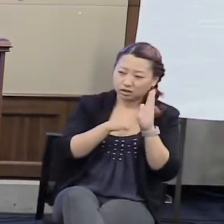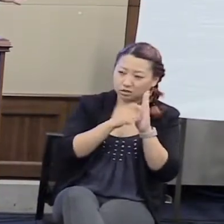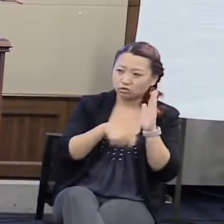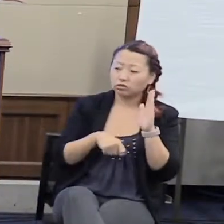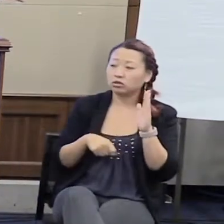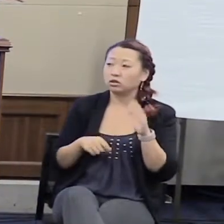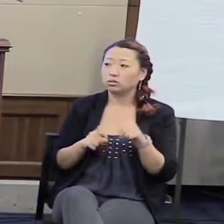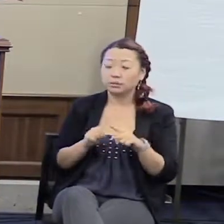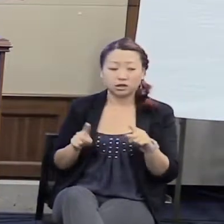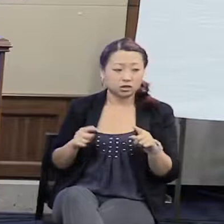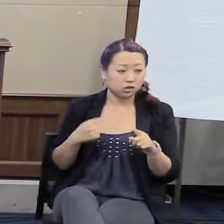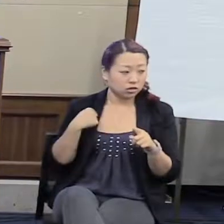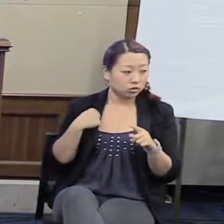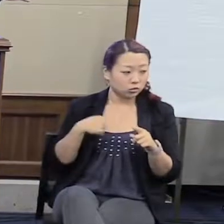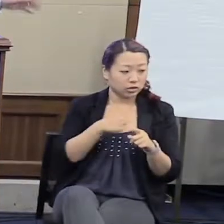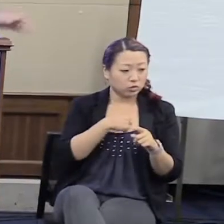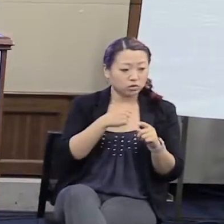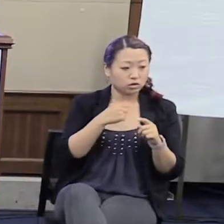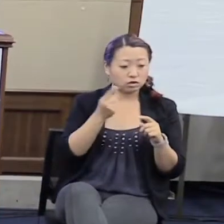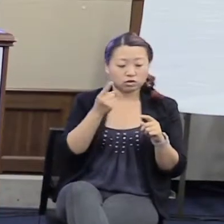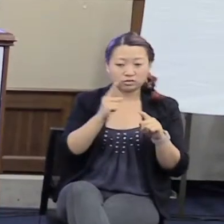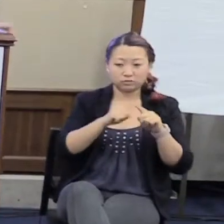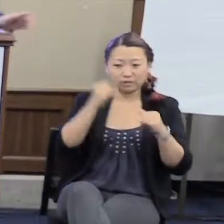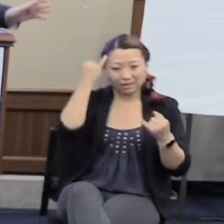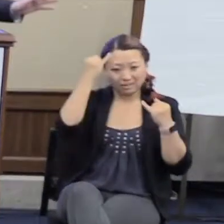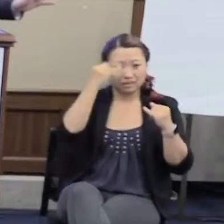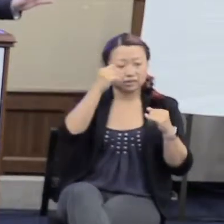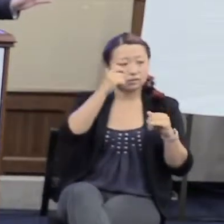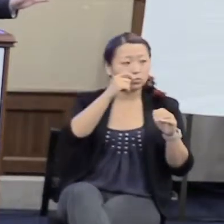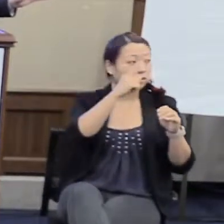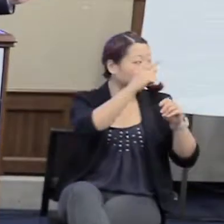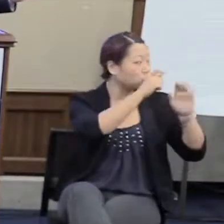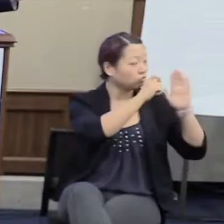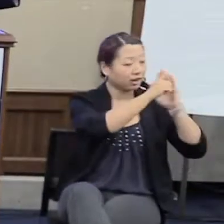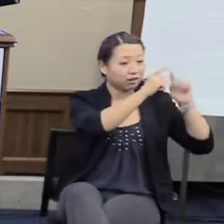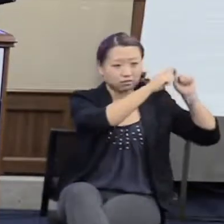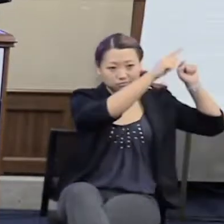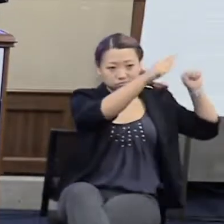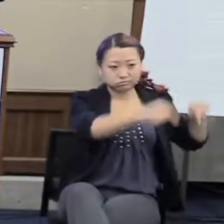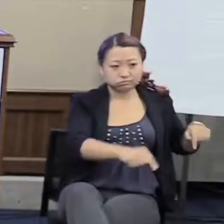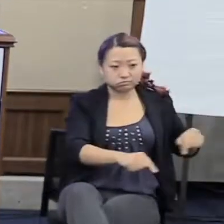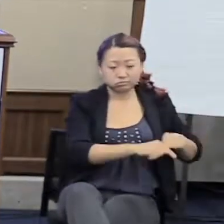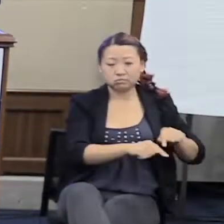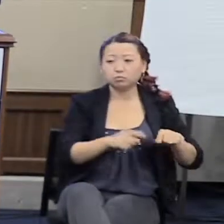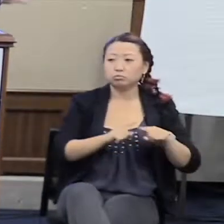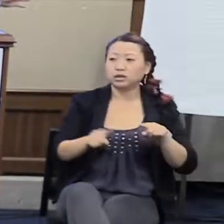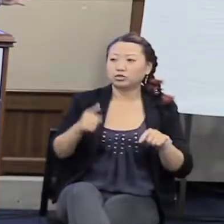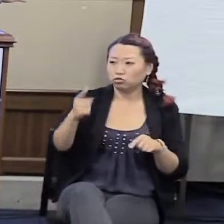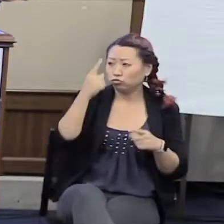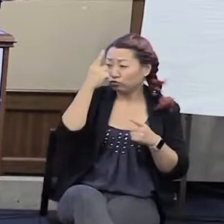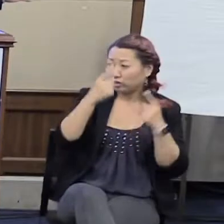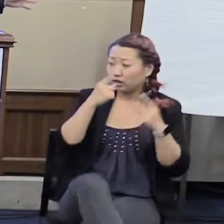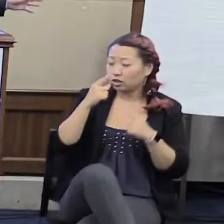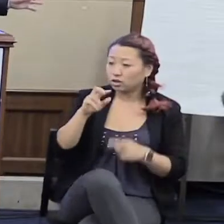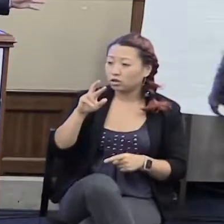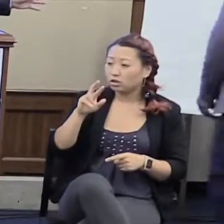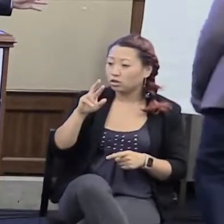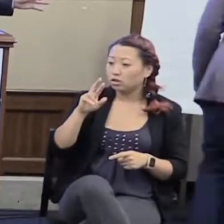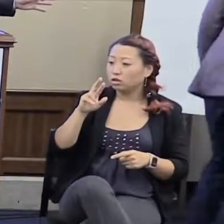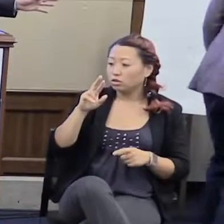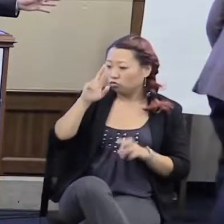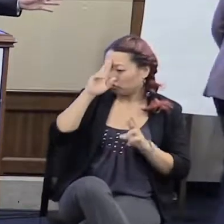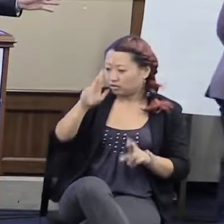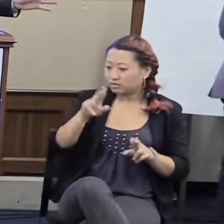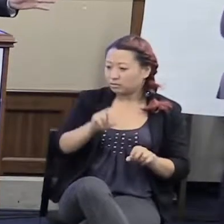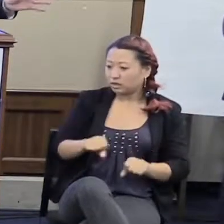to know, and we're going to write these ideas on this board, we want to know what you think Respectability should do